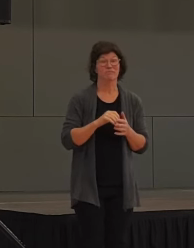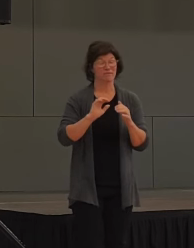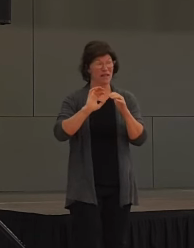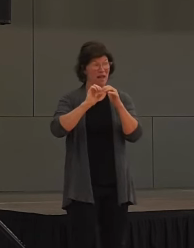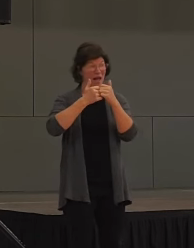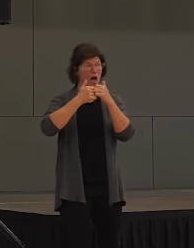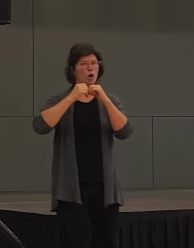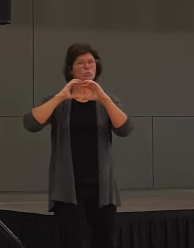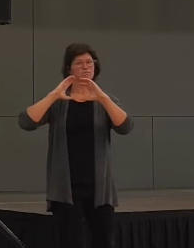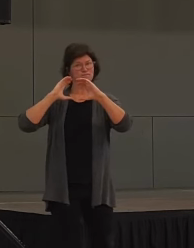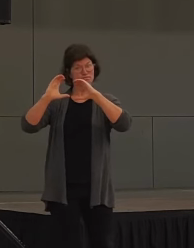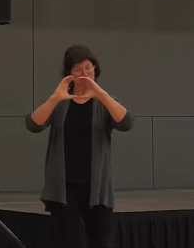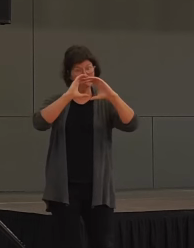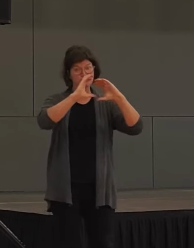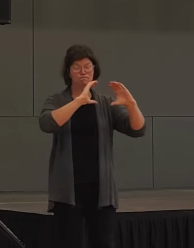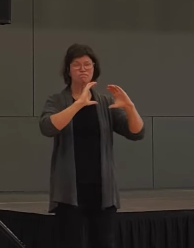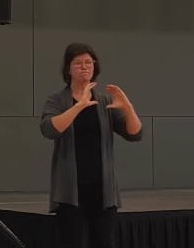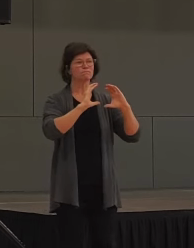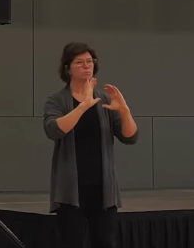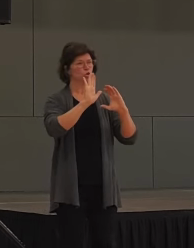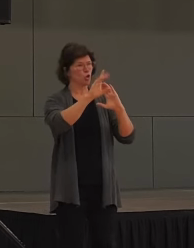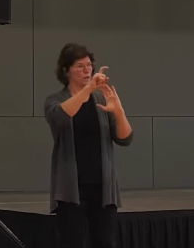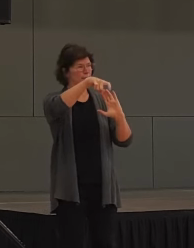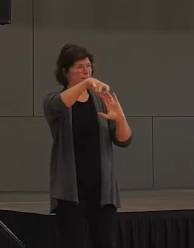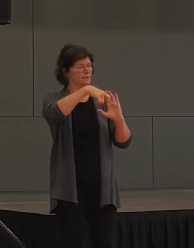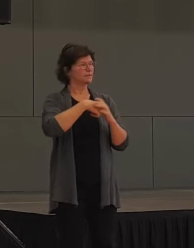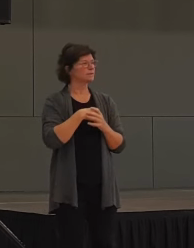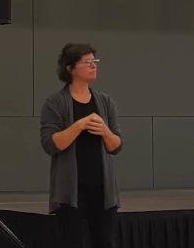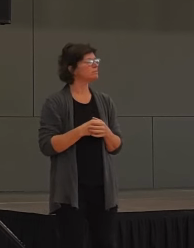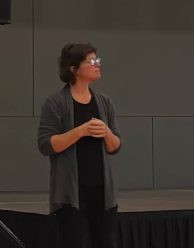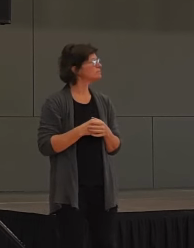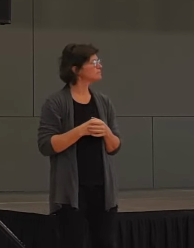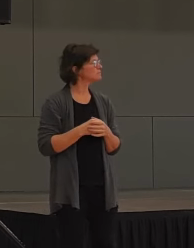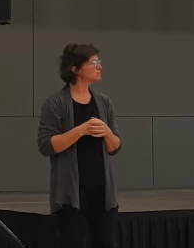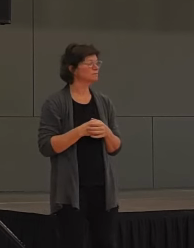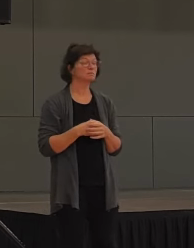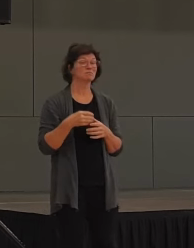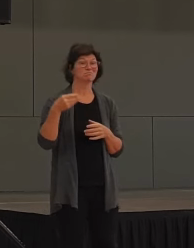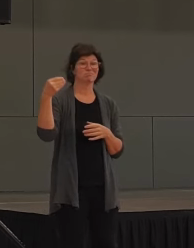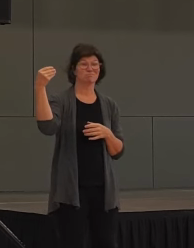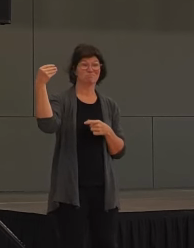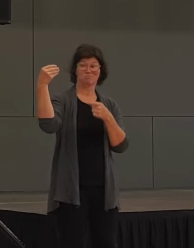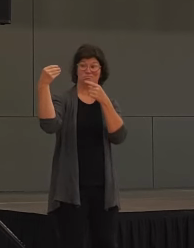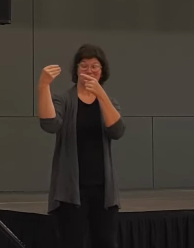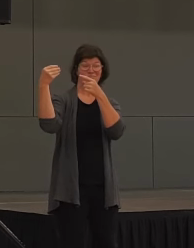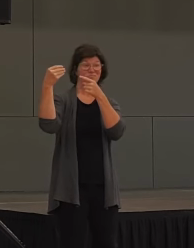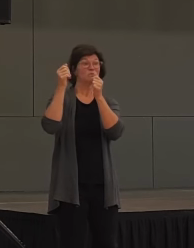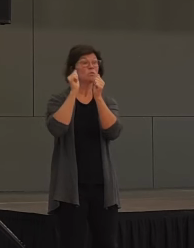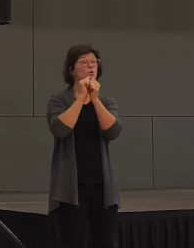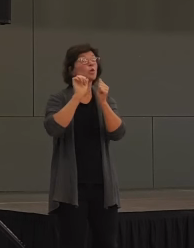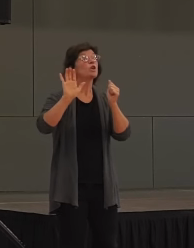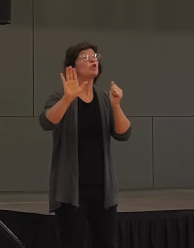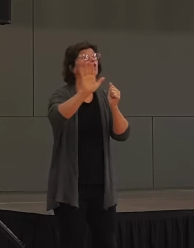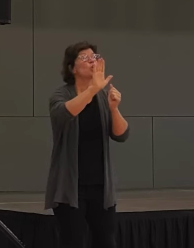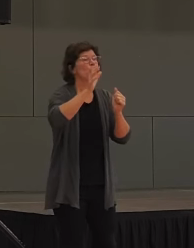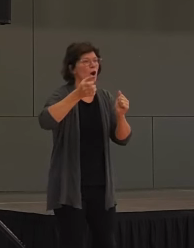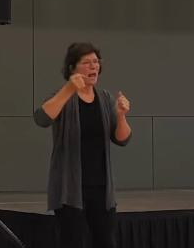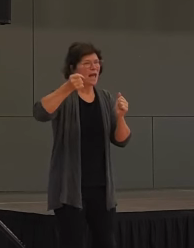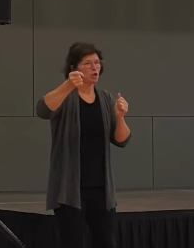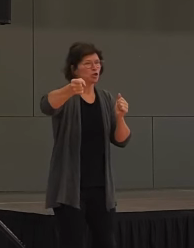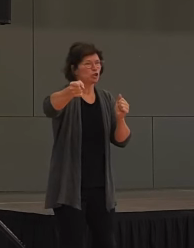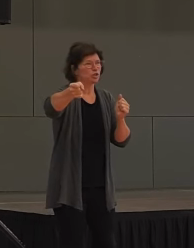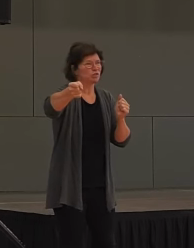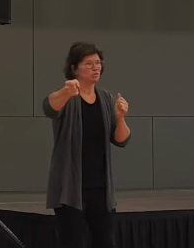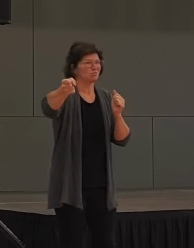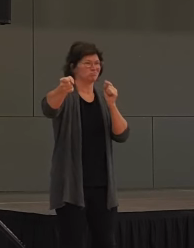help communicate what you need. This is also really good to do with your elders. So the first page